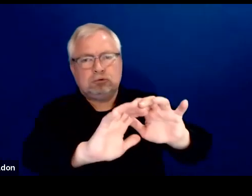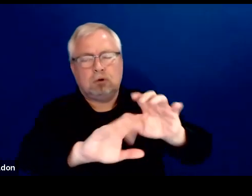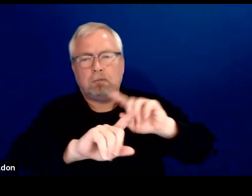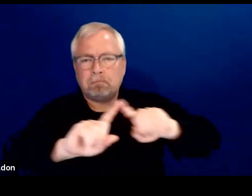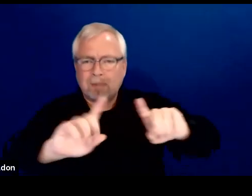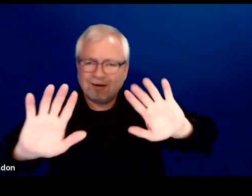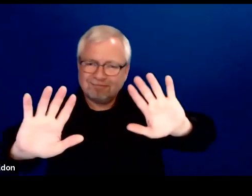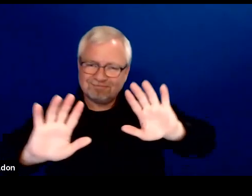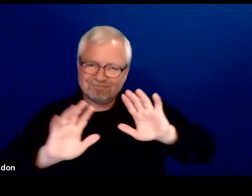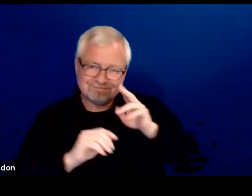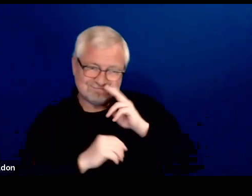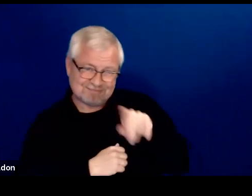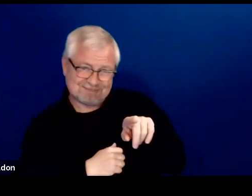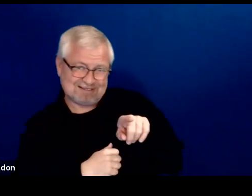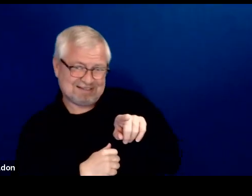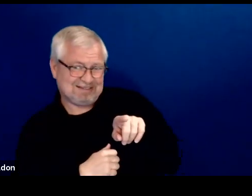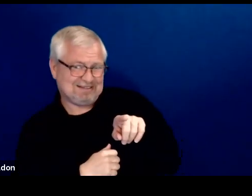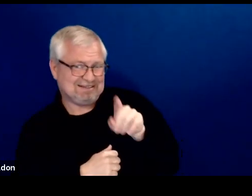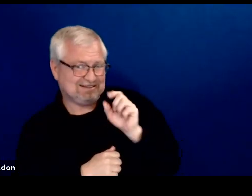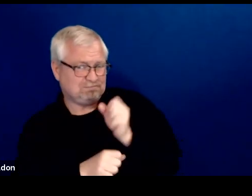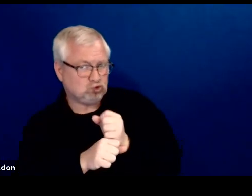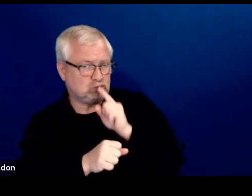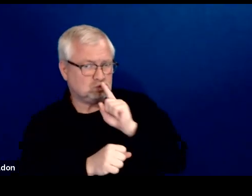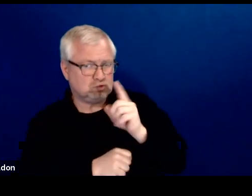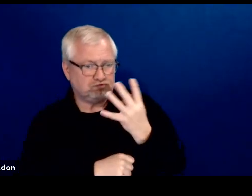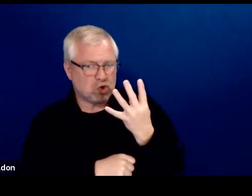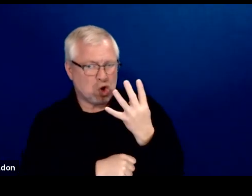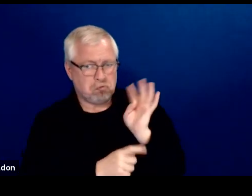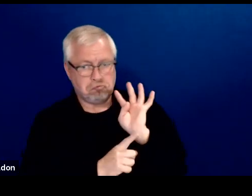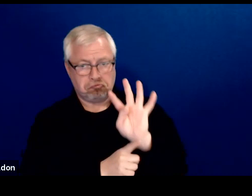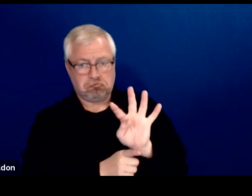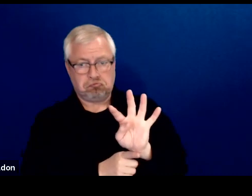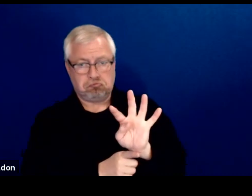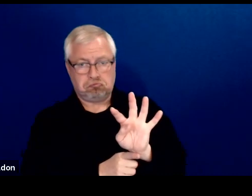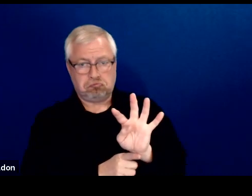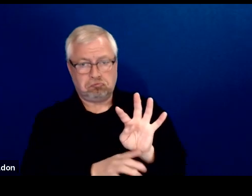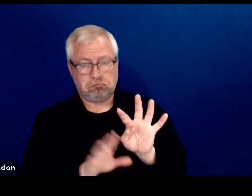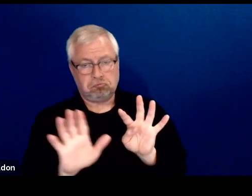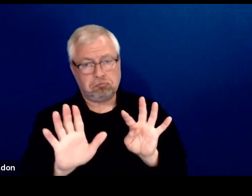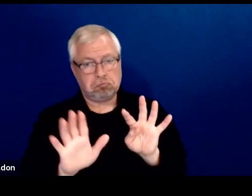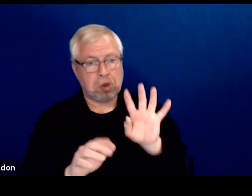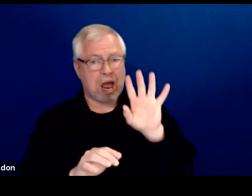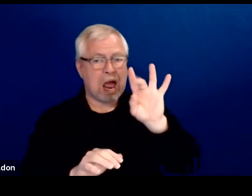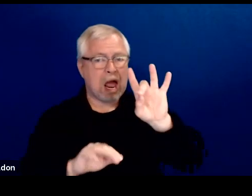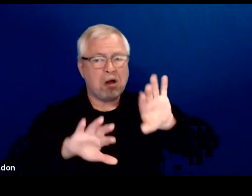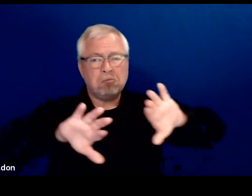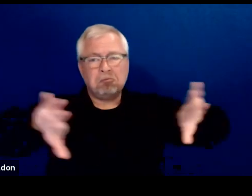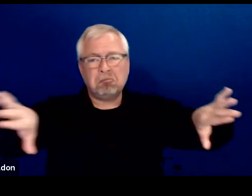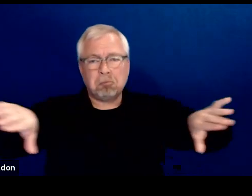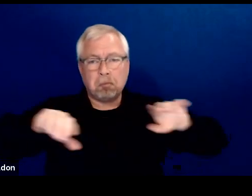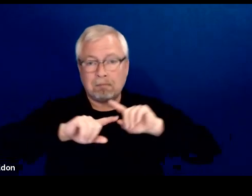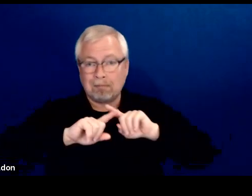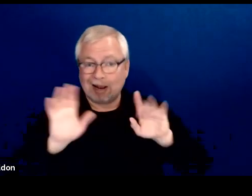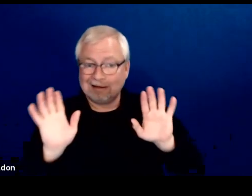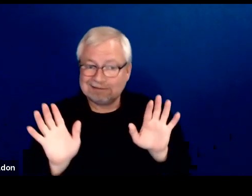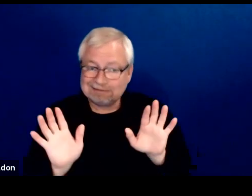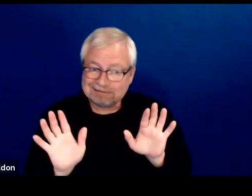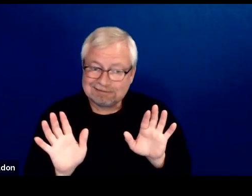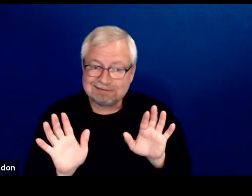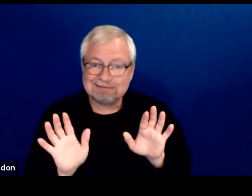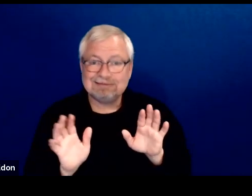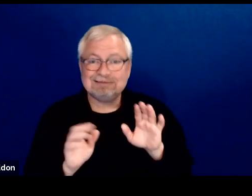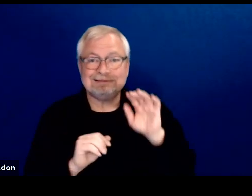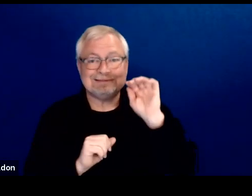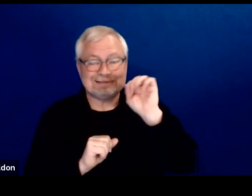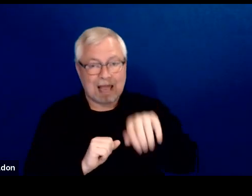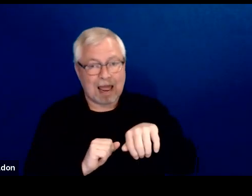starts to double out of control. And that's exactly what we're looking for. And the experts will keep working on new treatments. This bottom part is good. That news today about